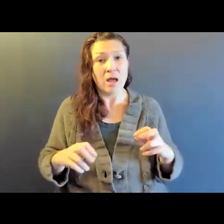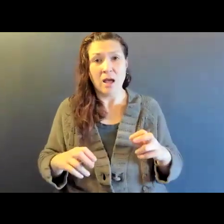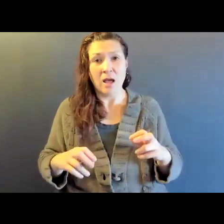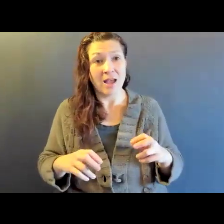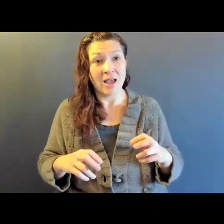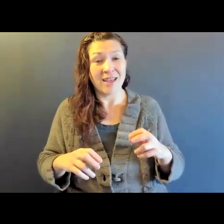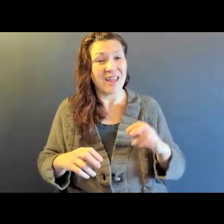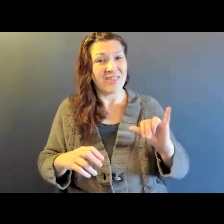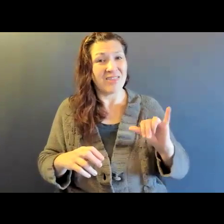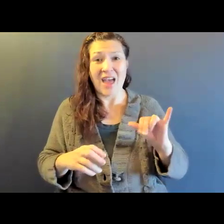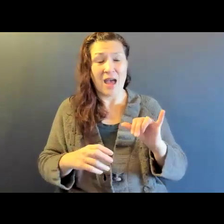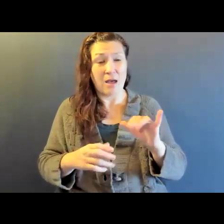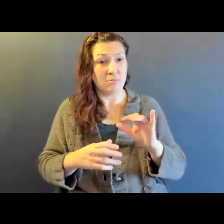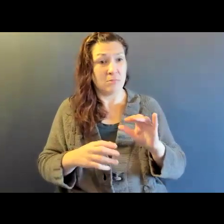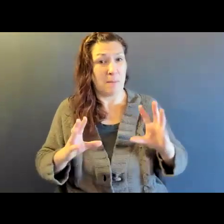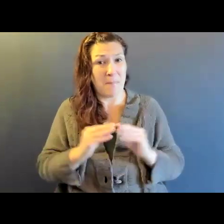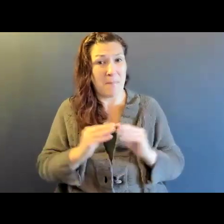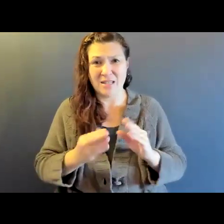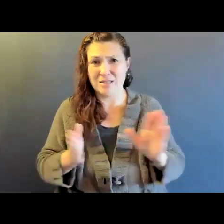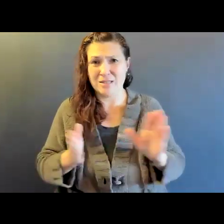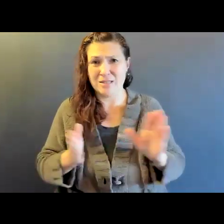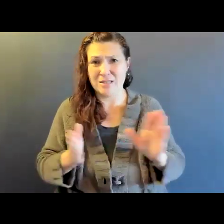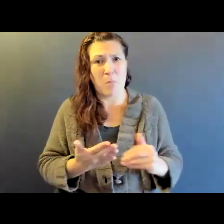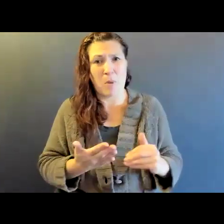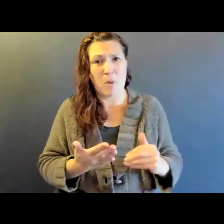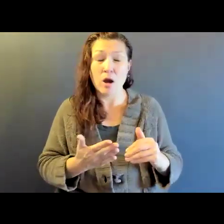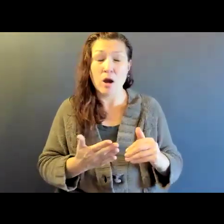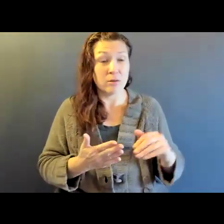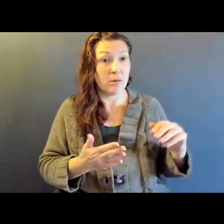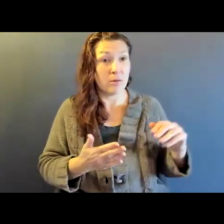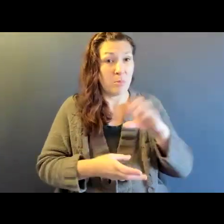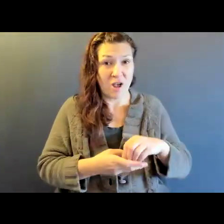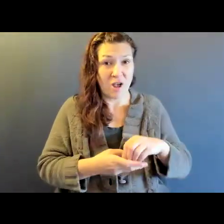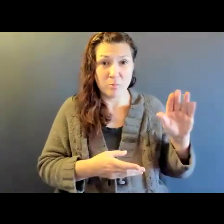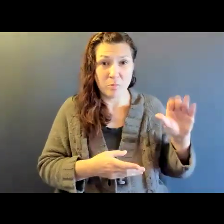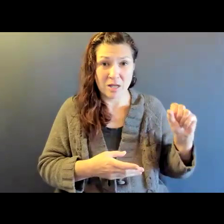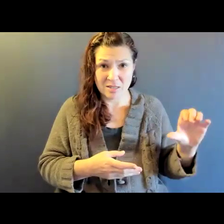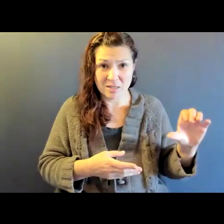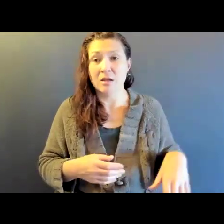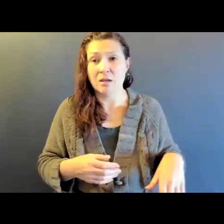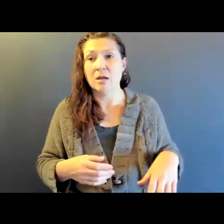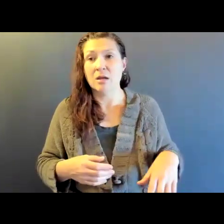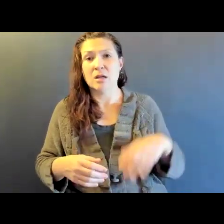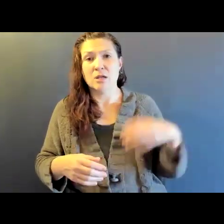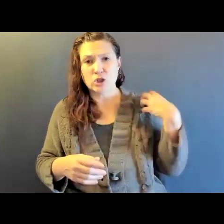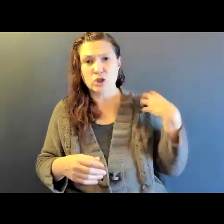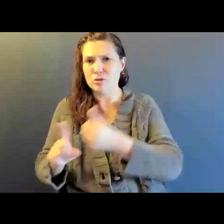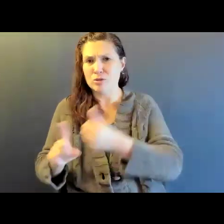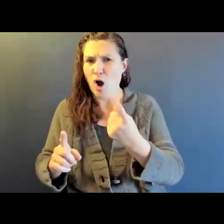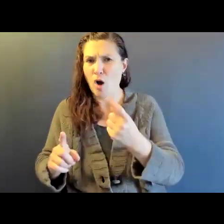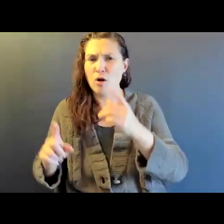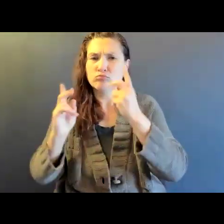of the school committee in particular, as well as being a member overall. But the chair is very frequently out visiting